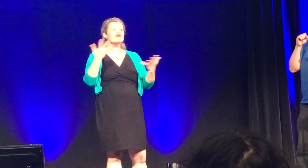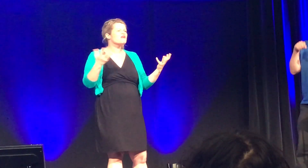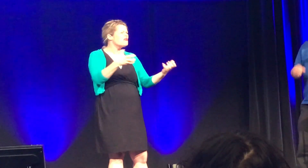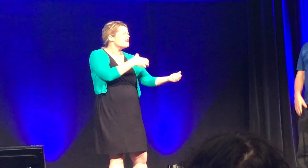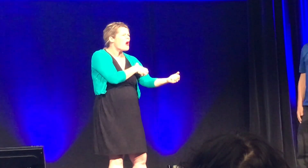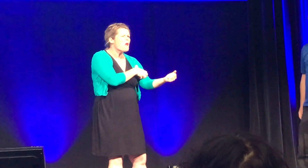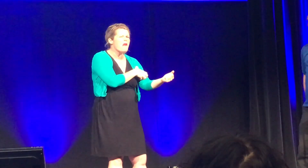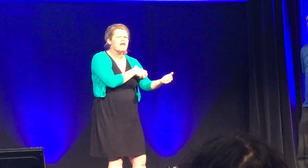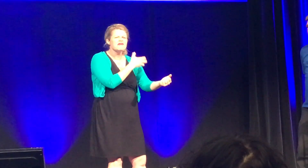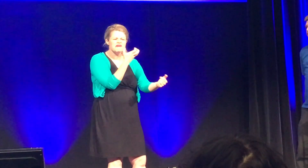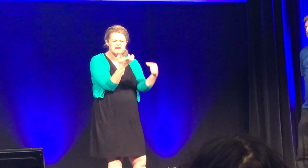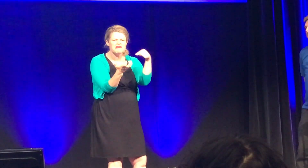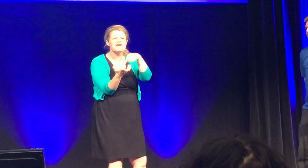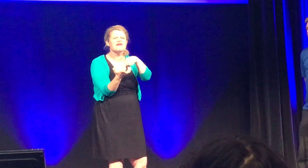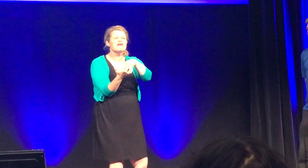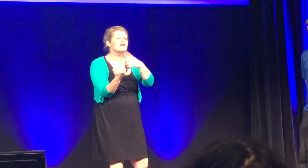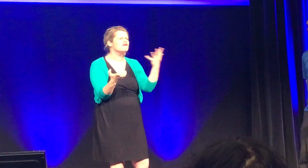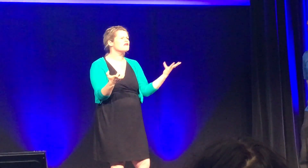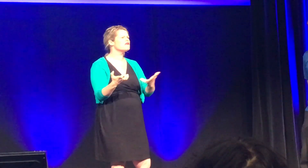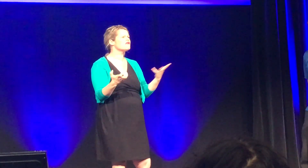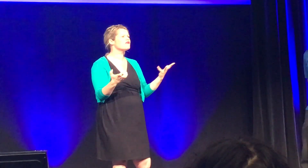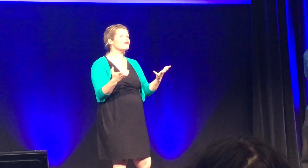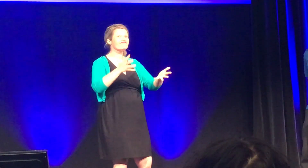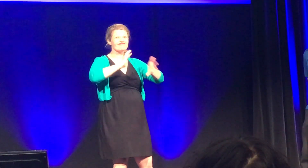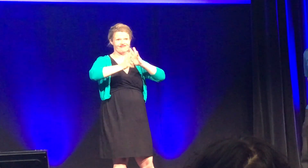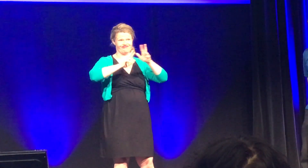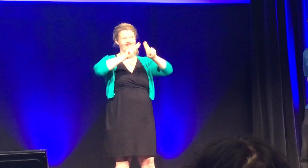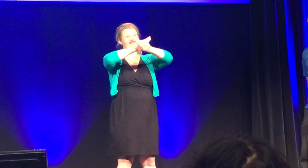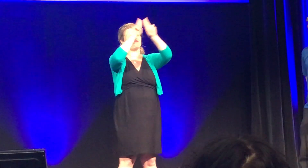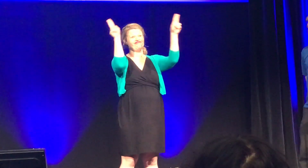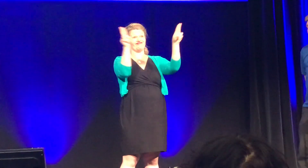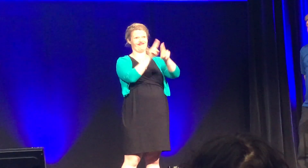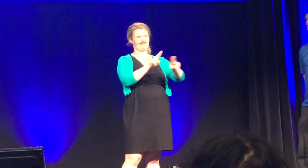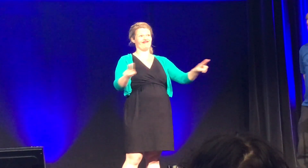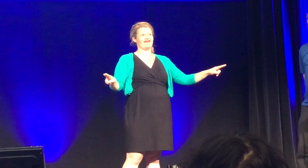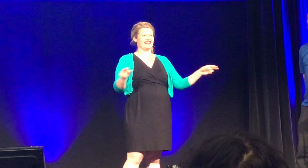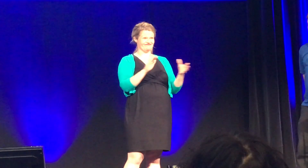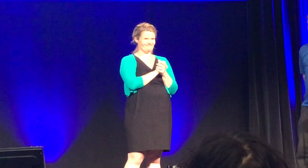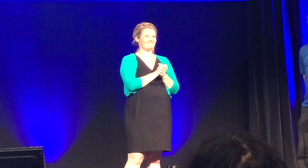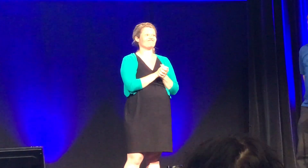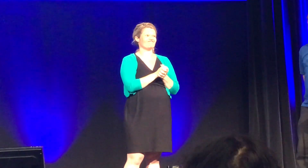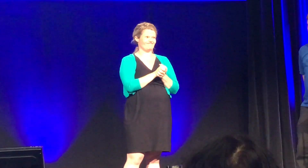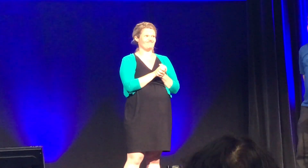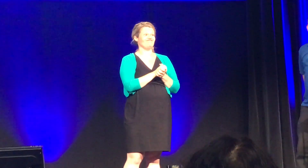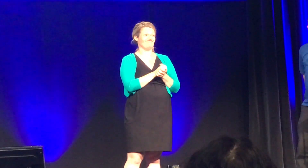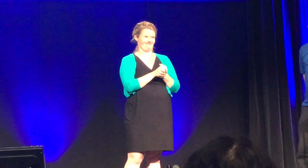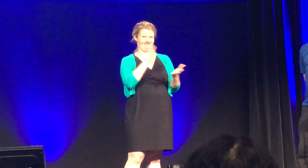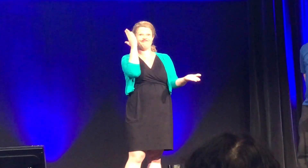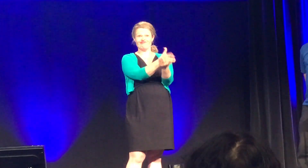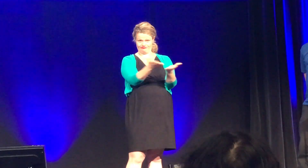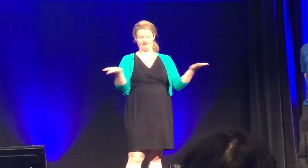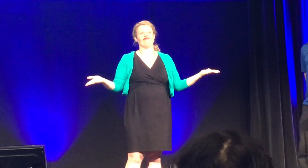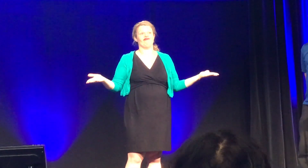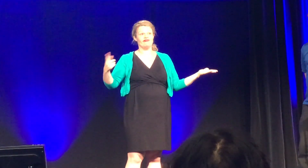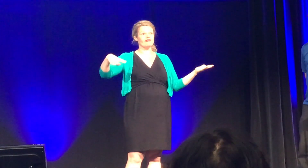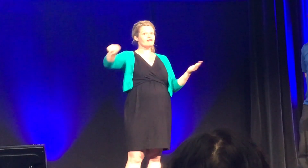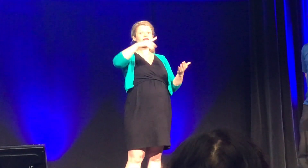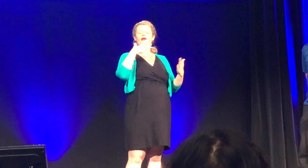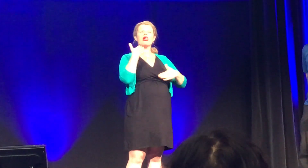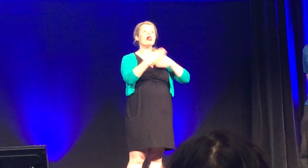children. And how do you think we can do that? What's the best way of doing that? And for us, we decided it was by using international